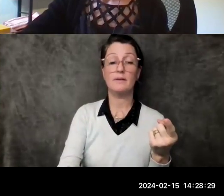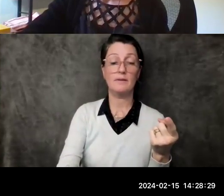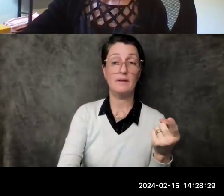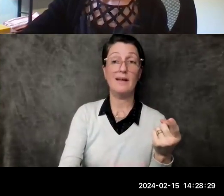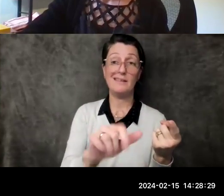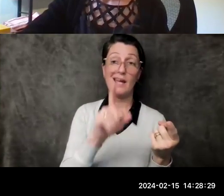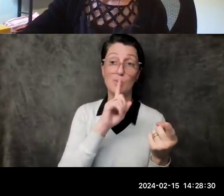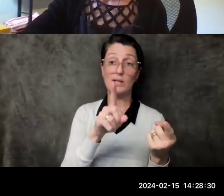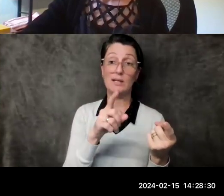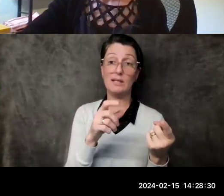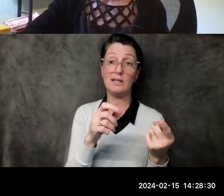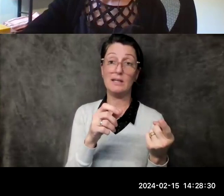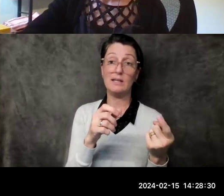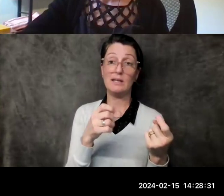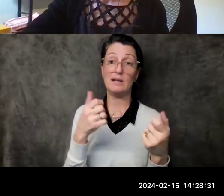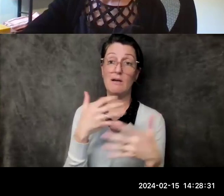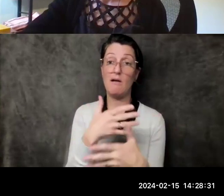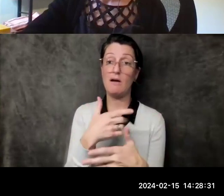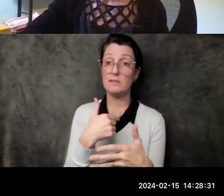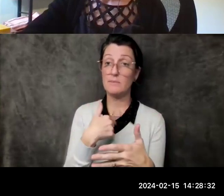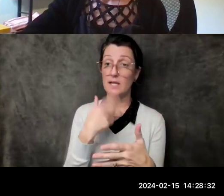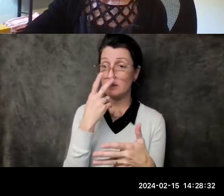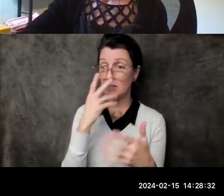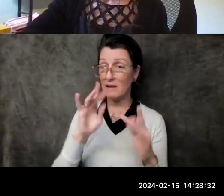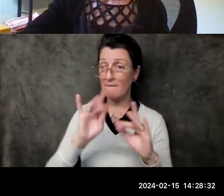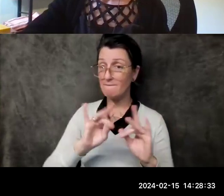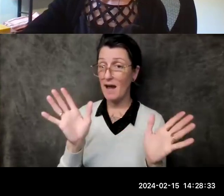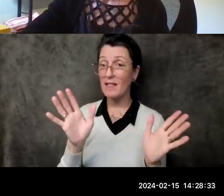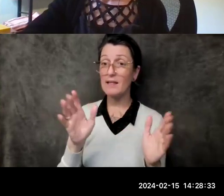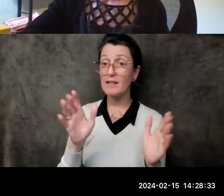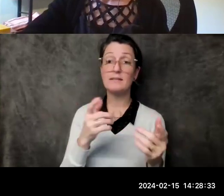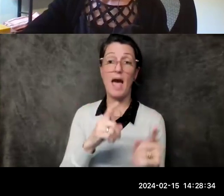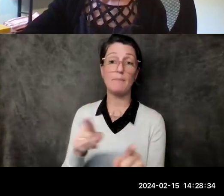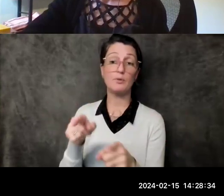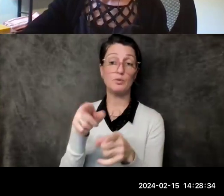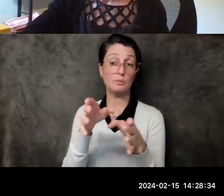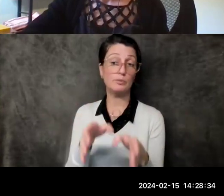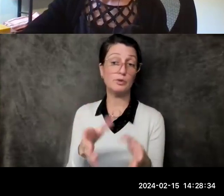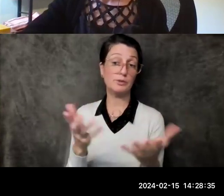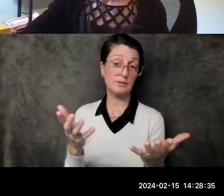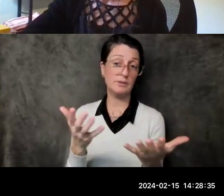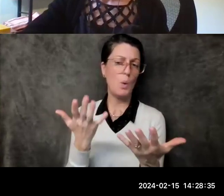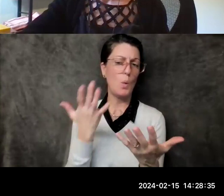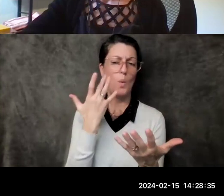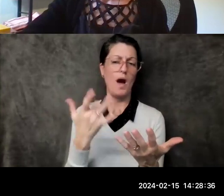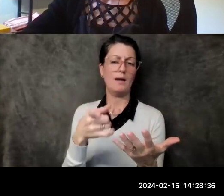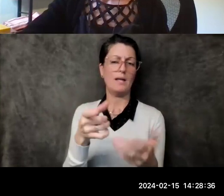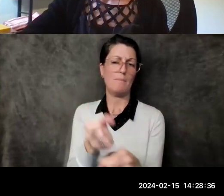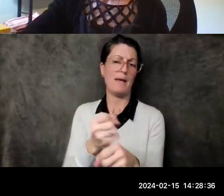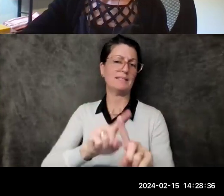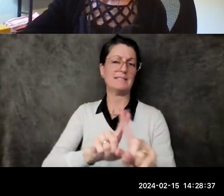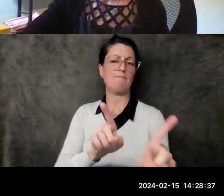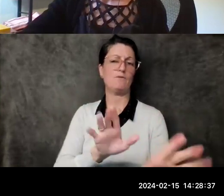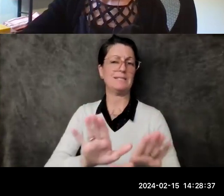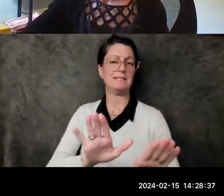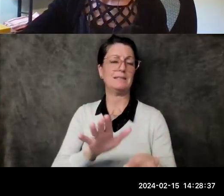what is it that when there's violence done to somebody, like, what makes a difference between whether you